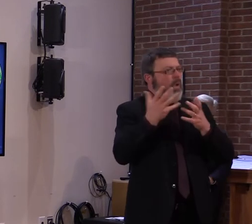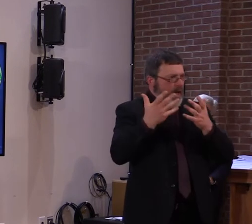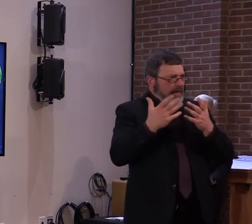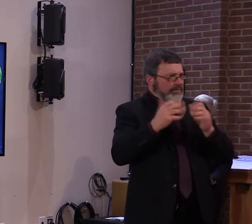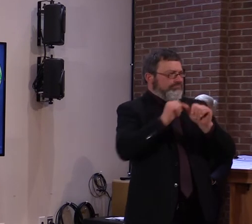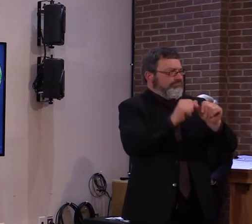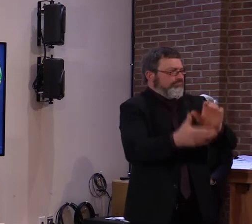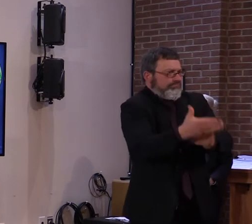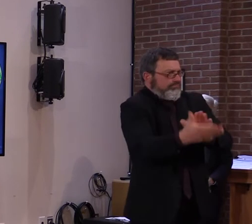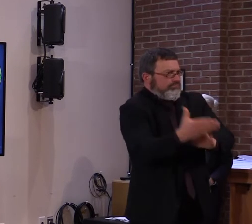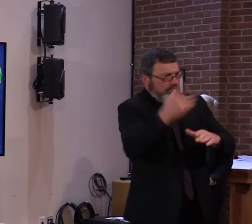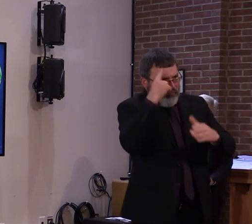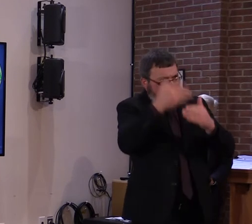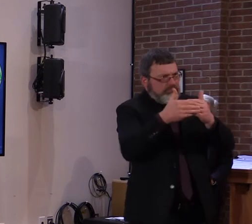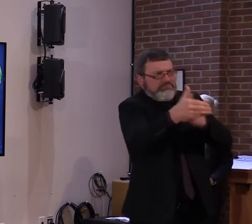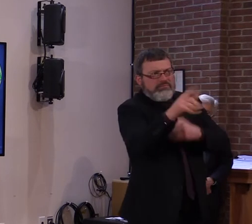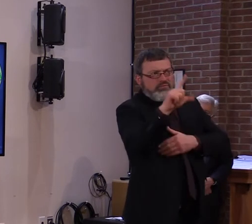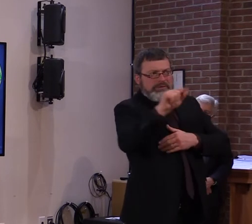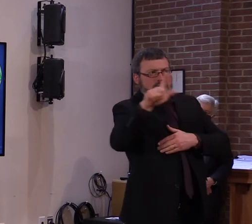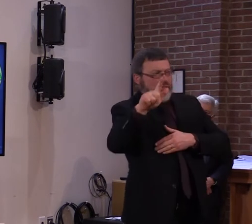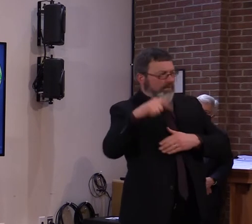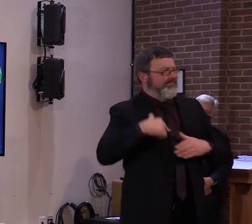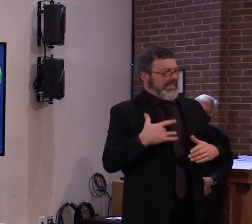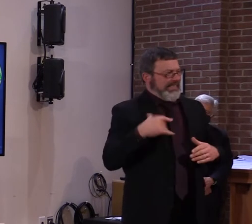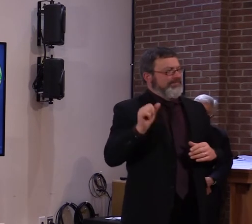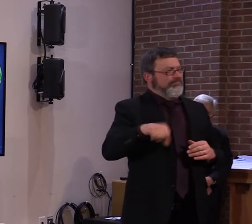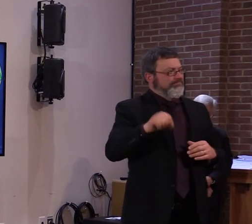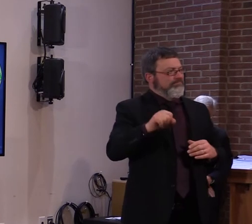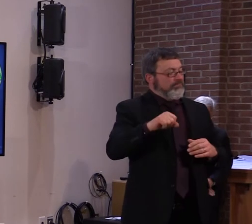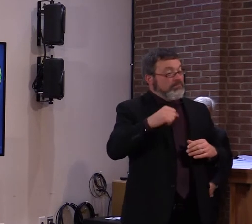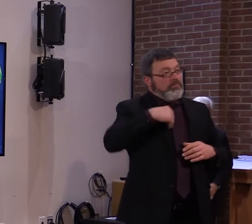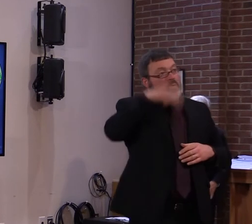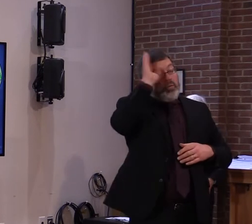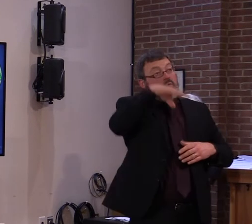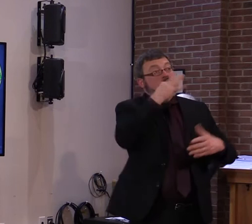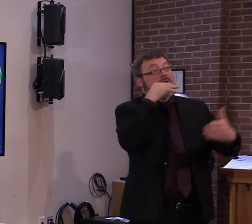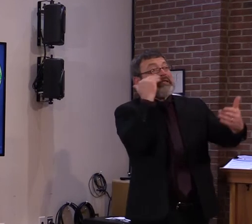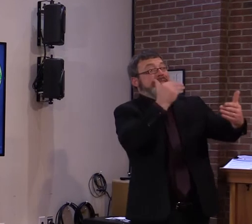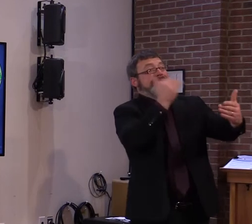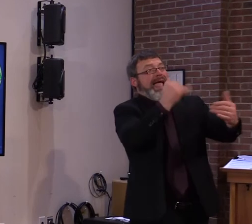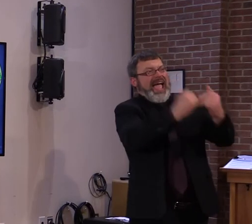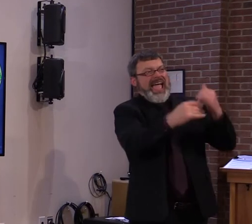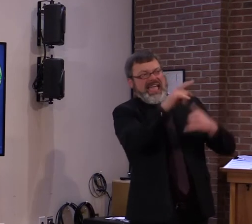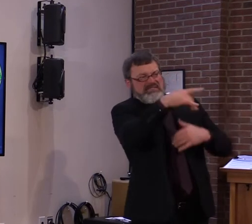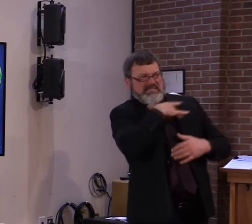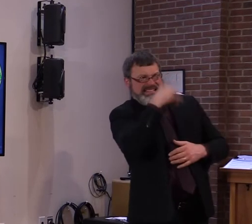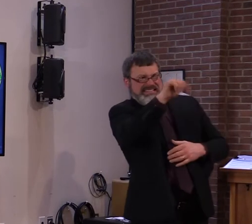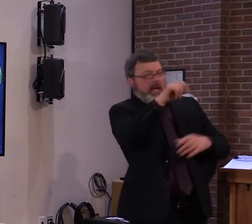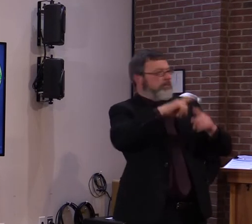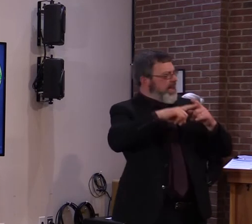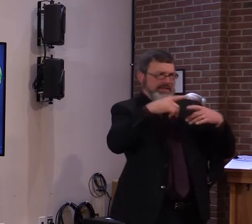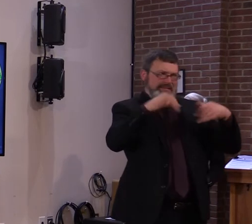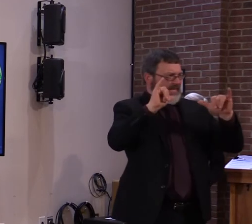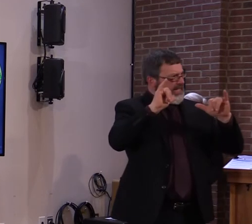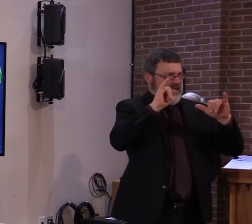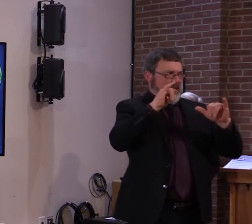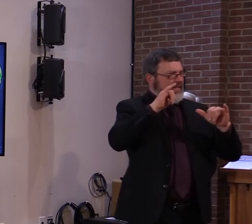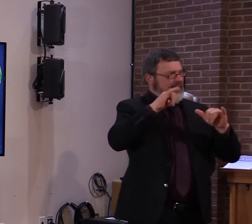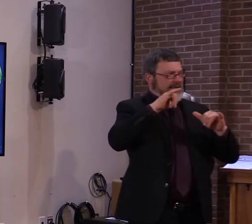know, we have some light at the end of the tunnel. We need to get there, though, and we're going to need their help in order to do